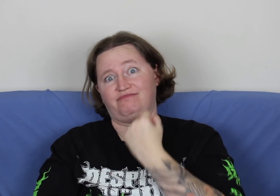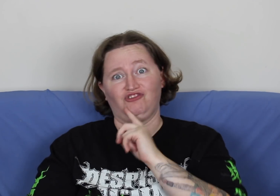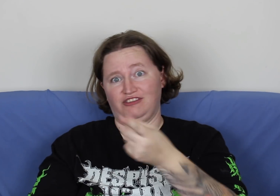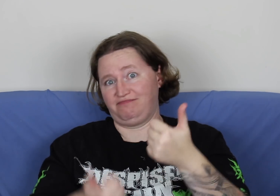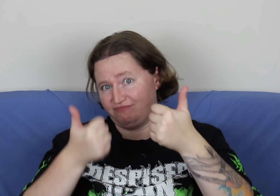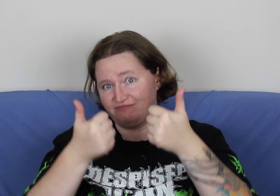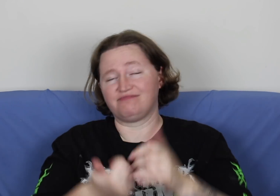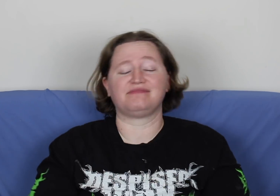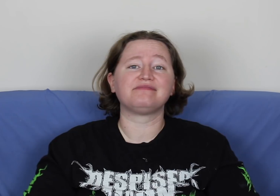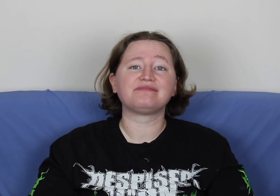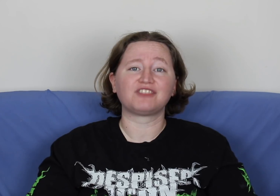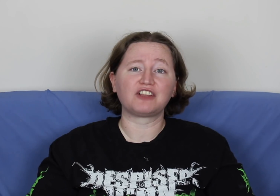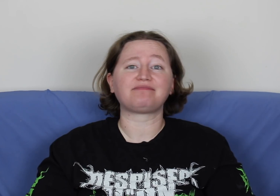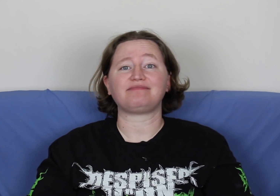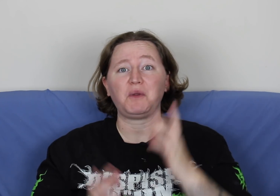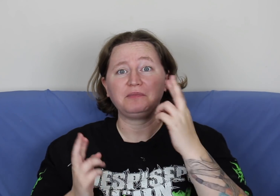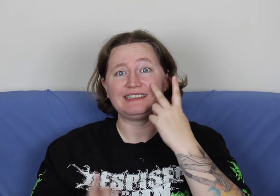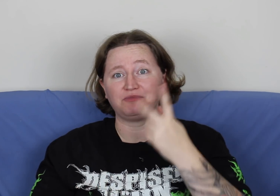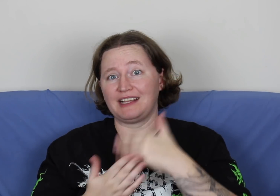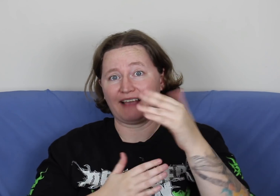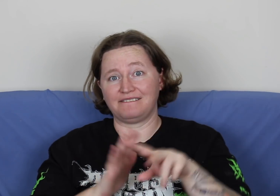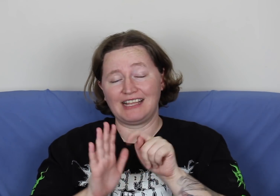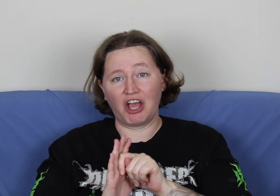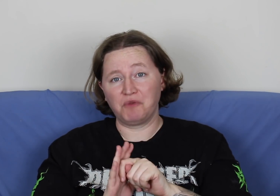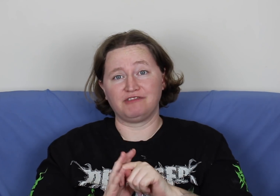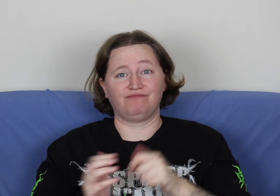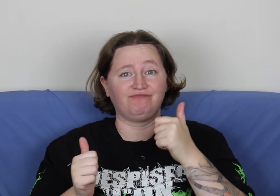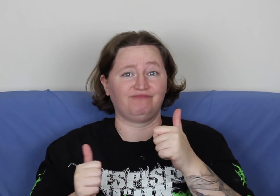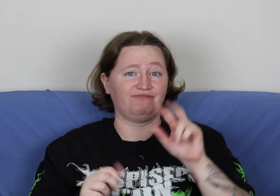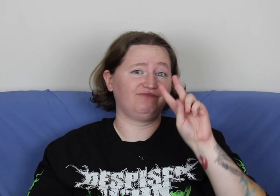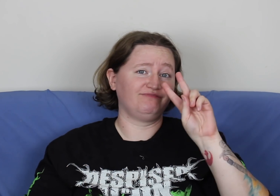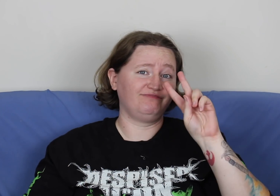Why not? Do it. All right, hopefully see you in the next video. Bye.